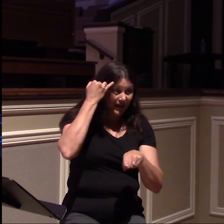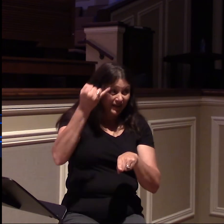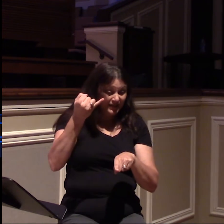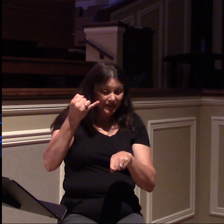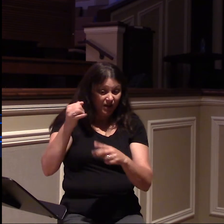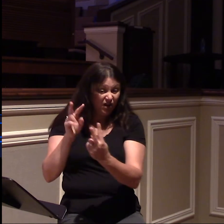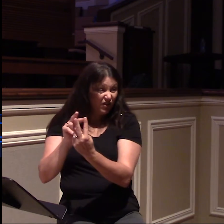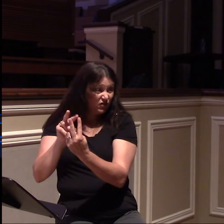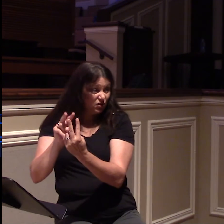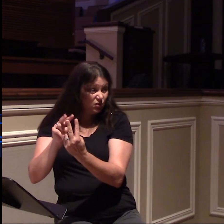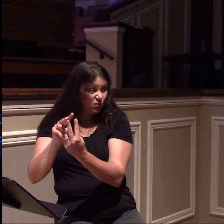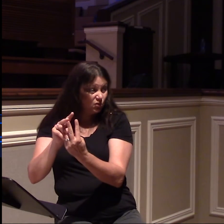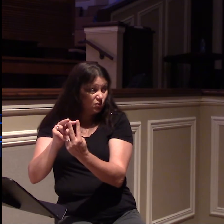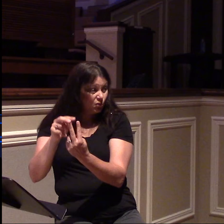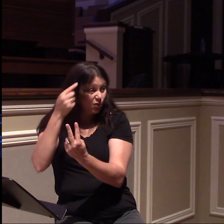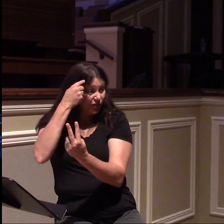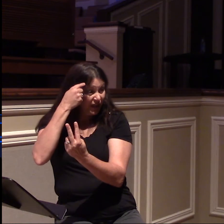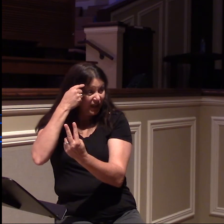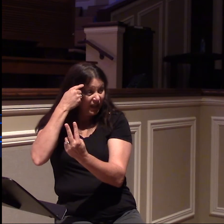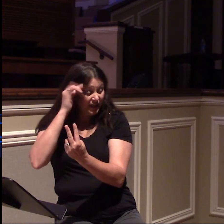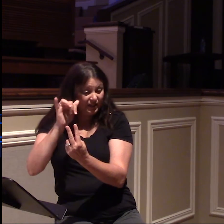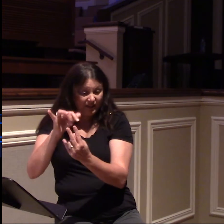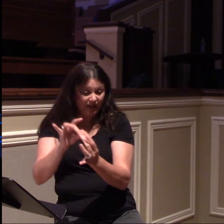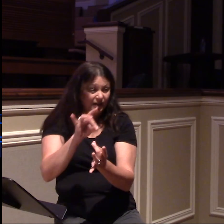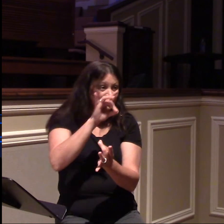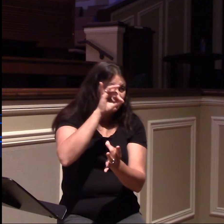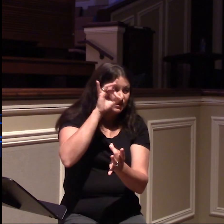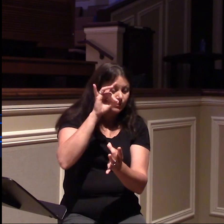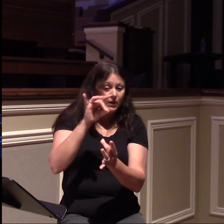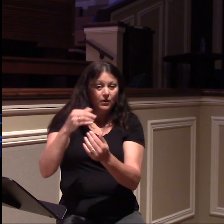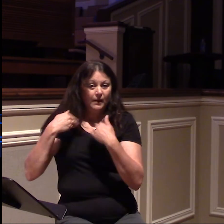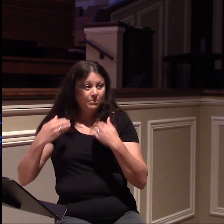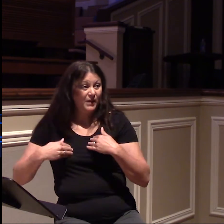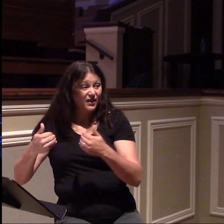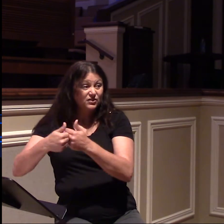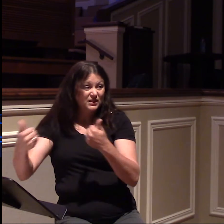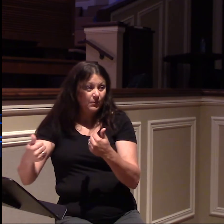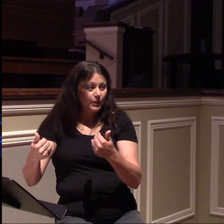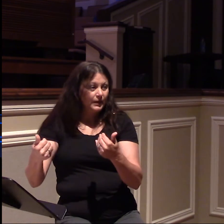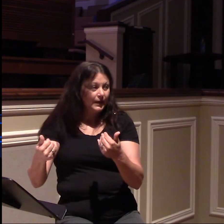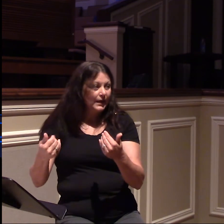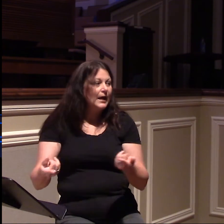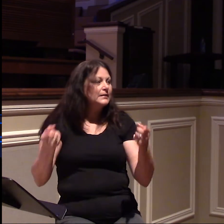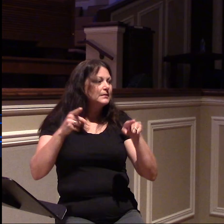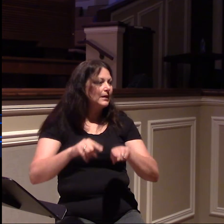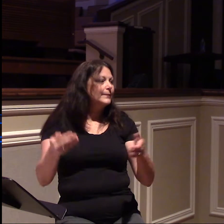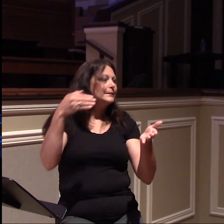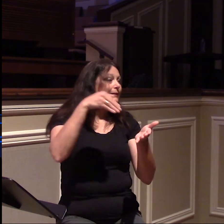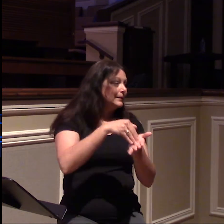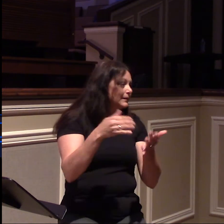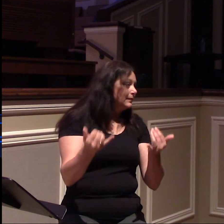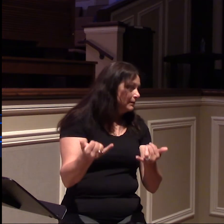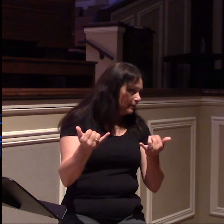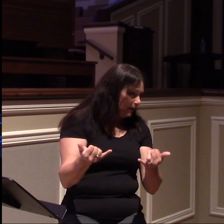the conclusion isn't it began with René Descartes who separated mind and body, and then with the empiricists who said that what really matters are the facts, not the values,